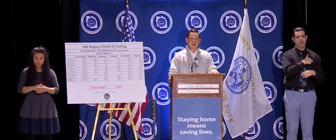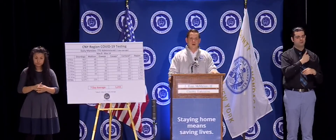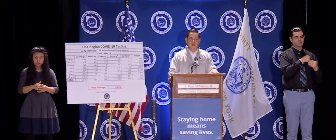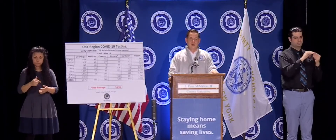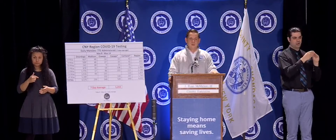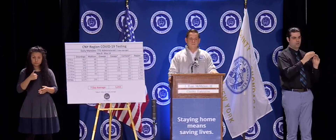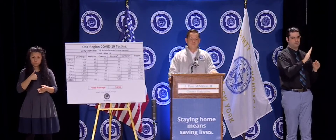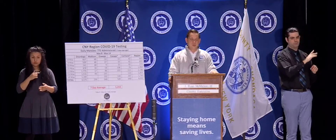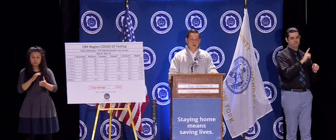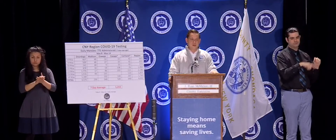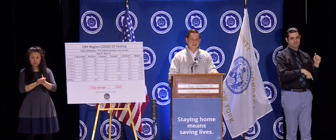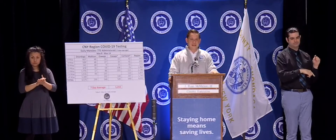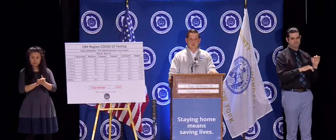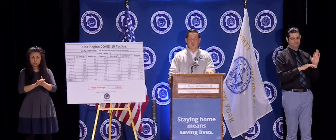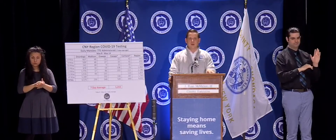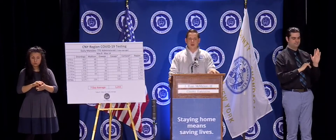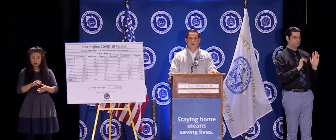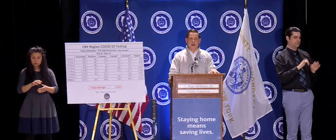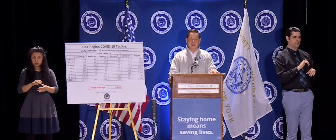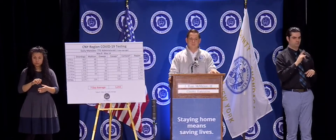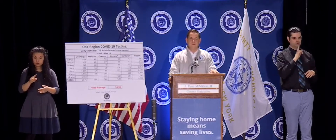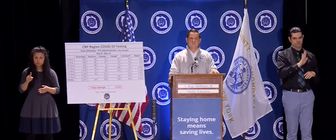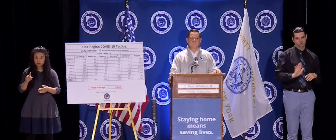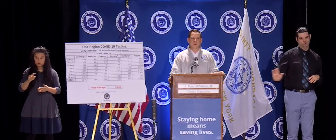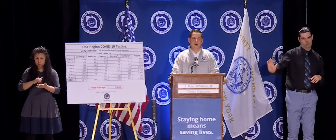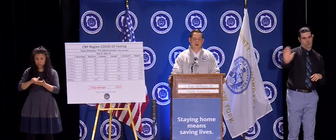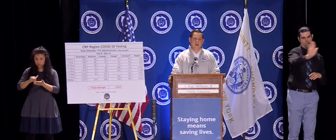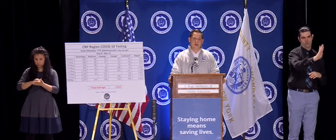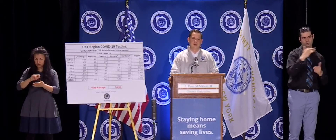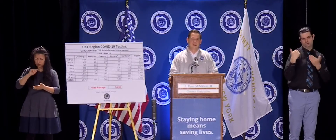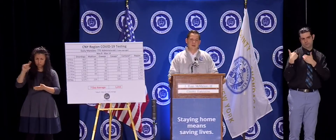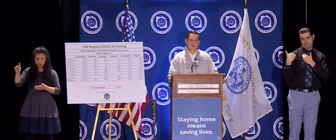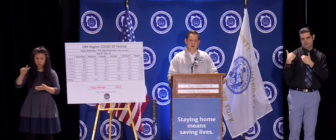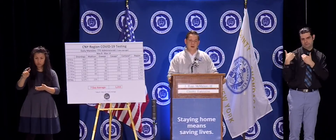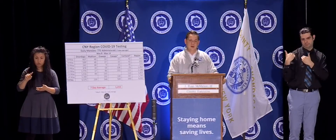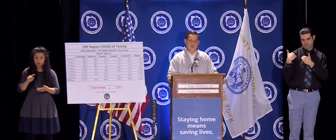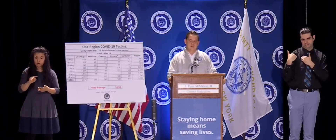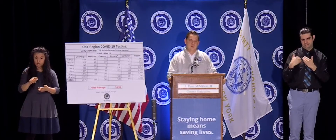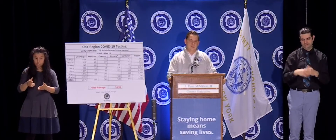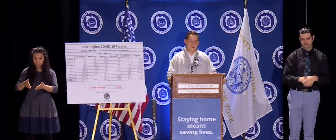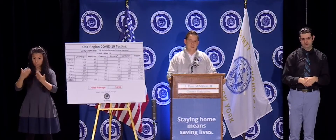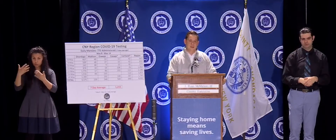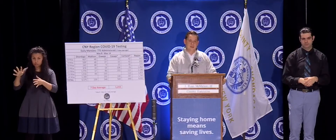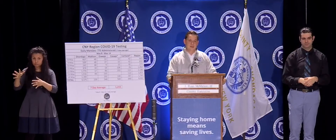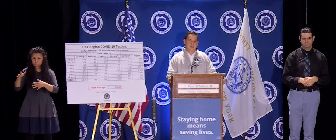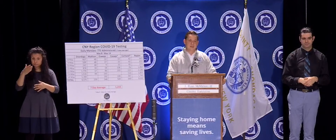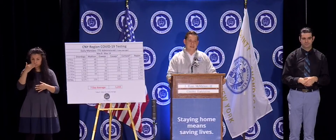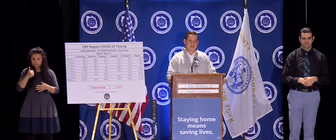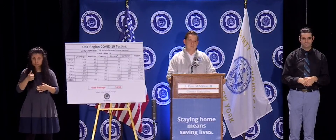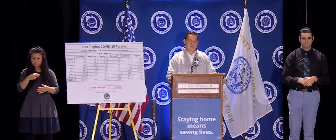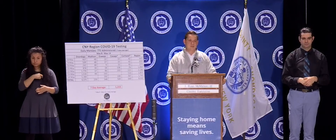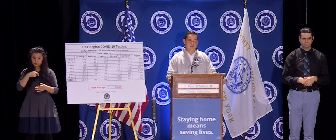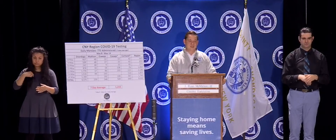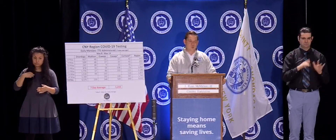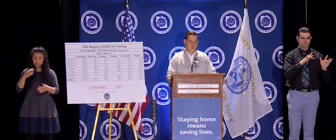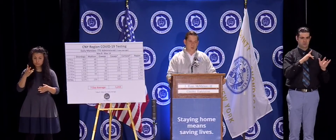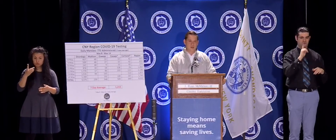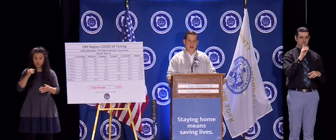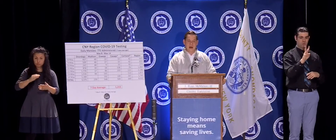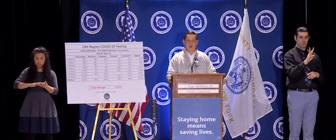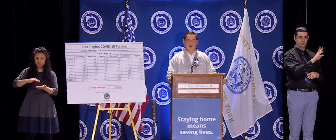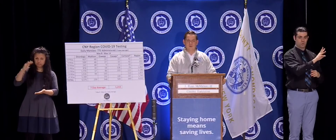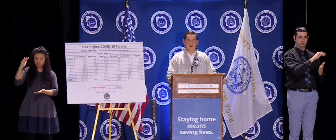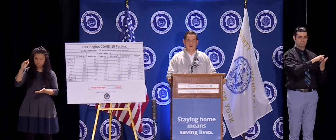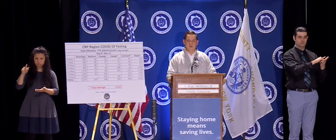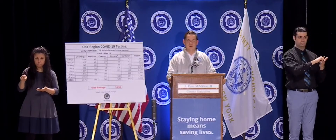York because that's what's holding them back. And certainly that's something that's